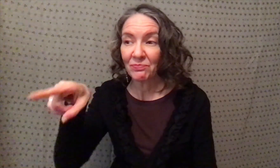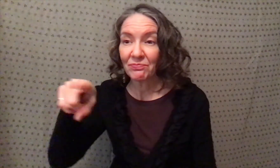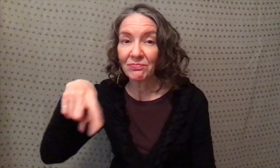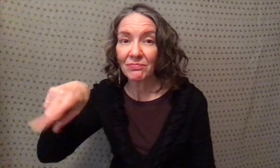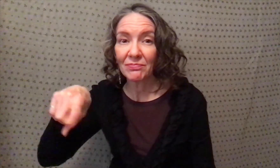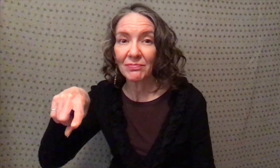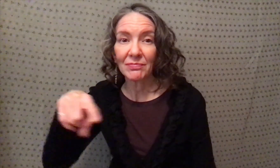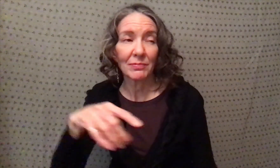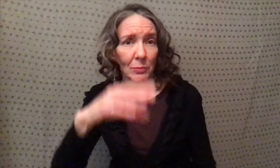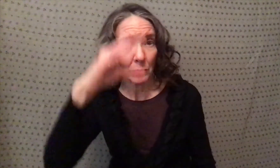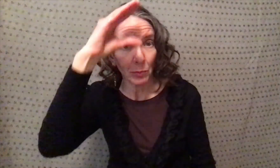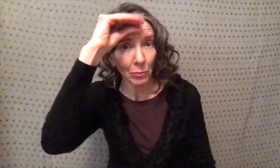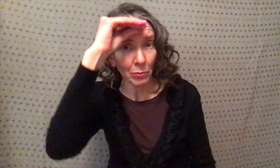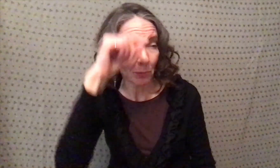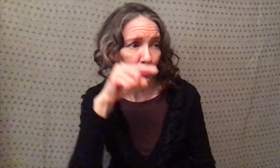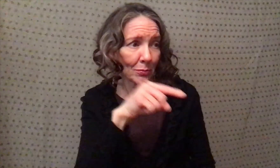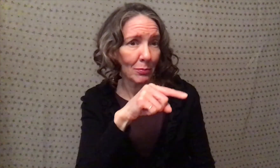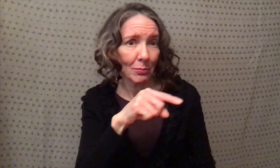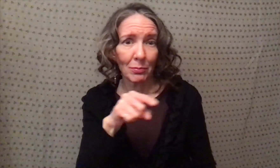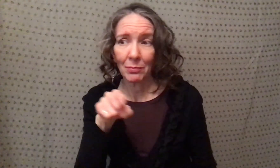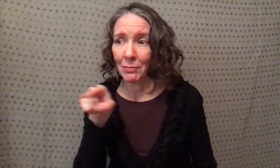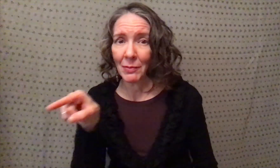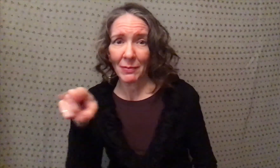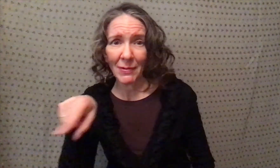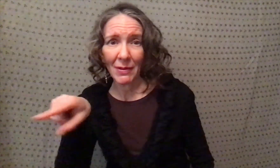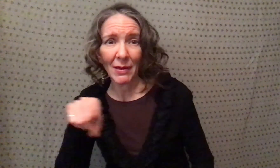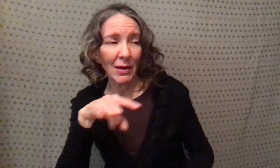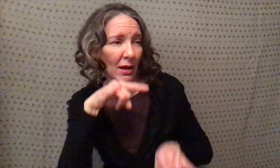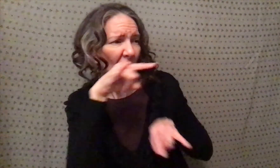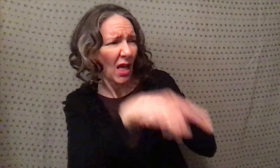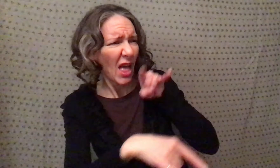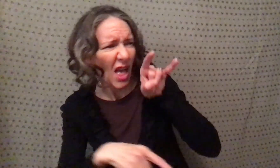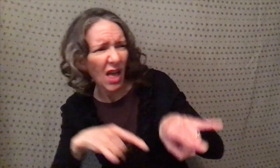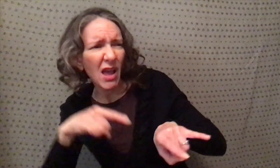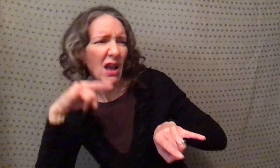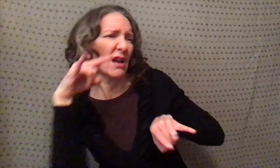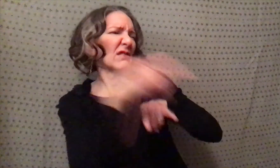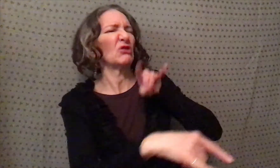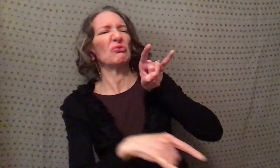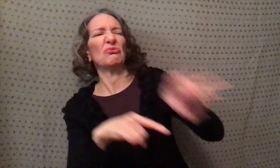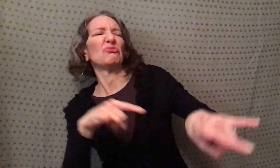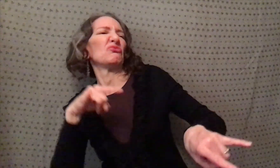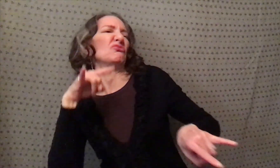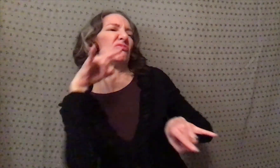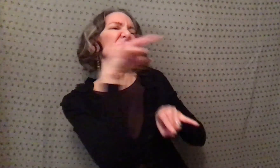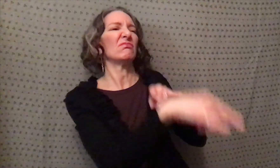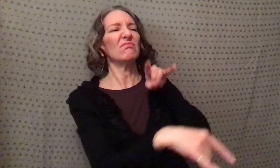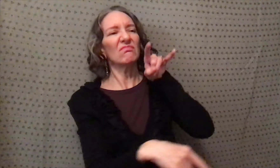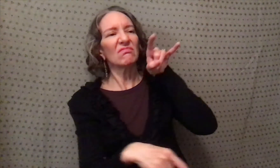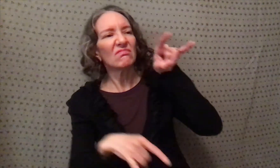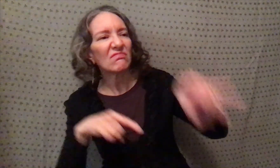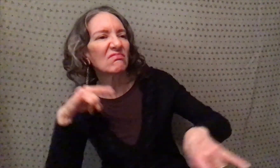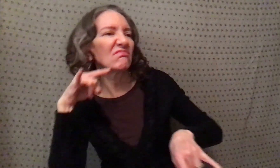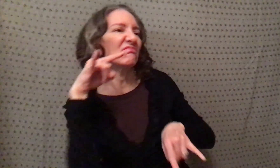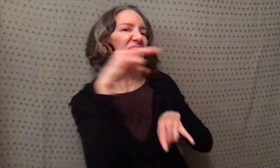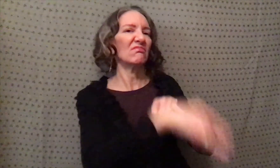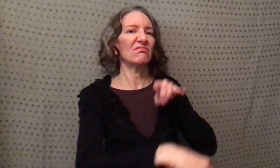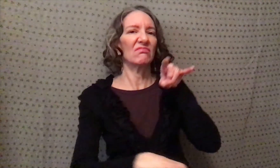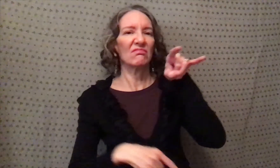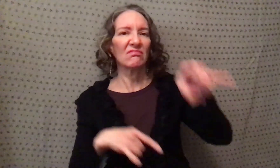These kids, they were mocking this boy, jeering him, really cruel